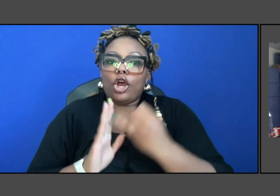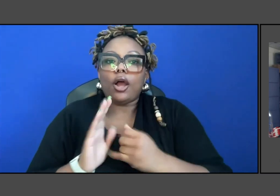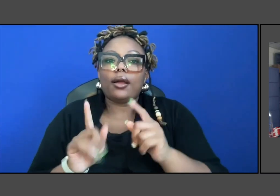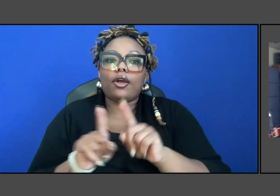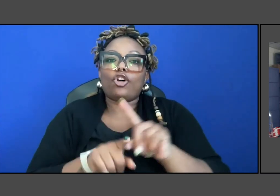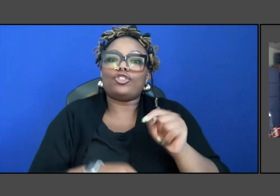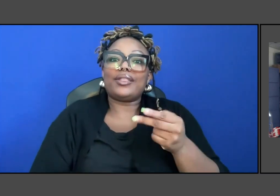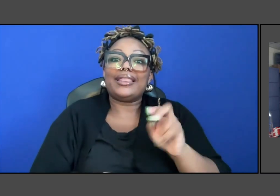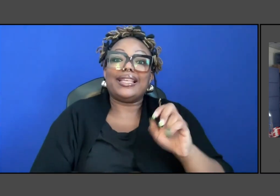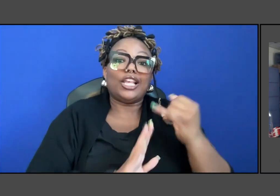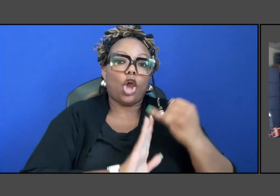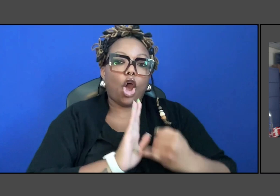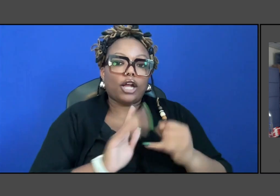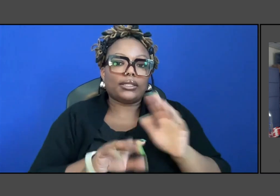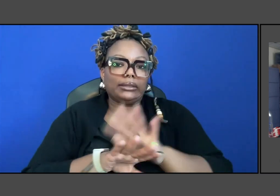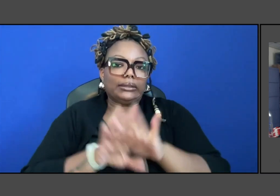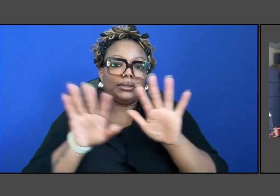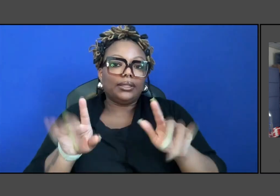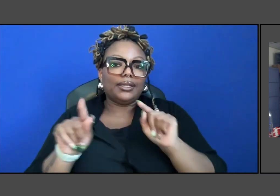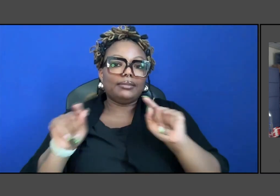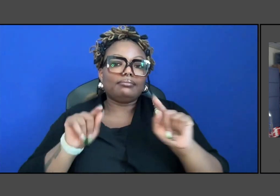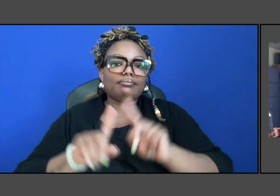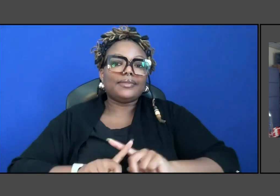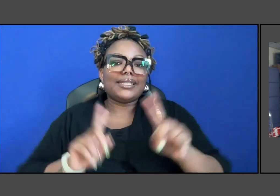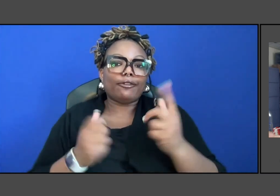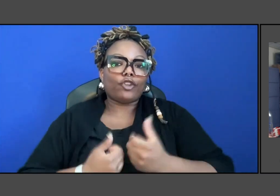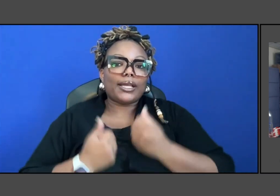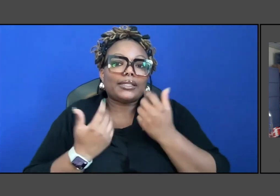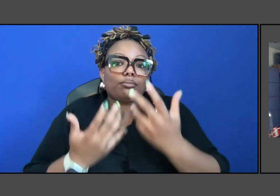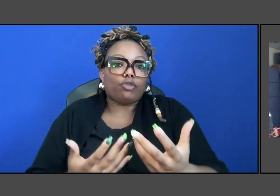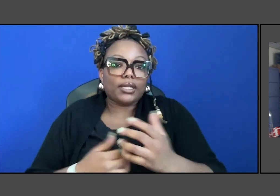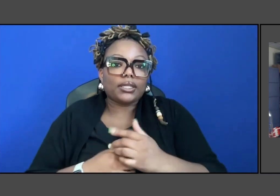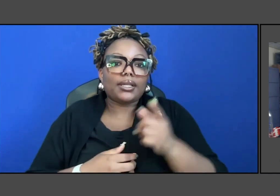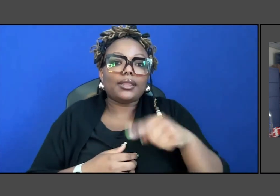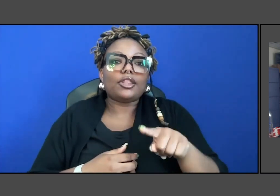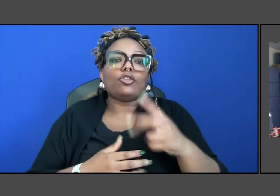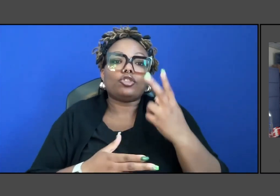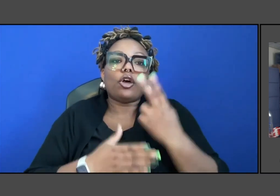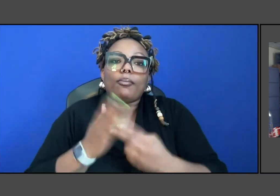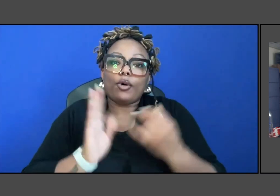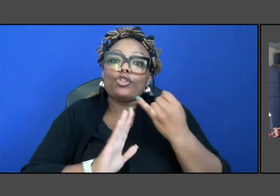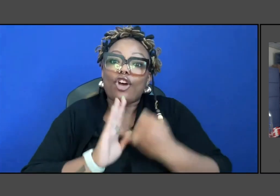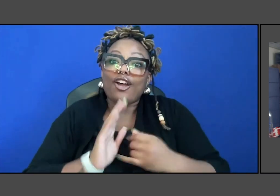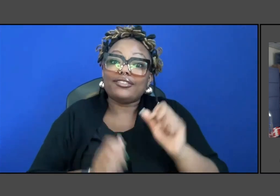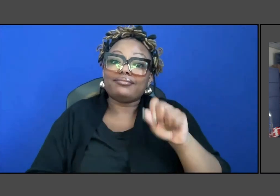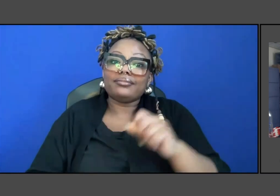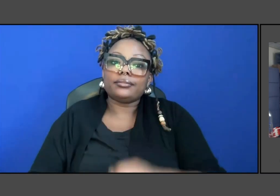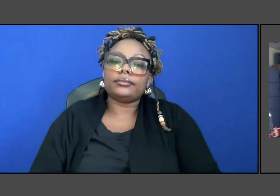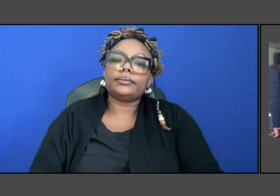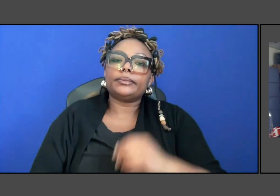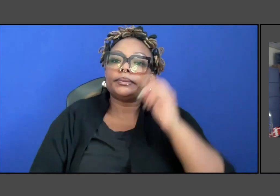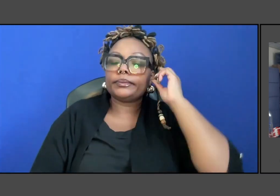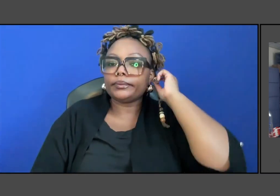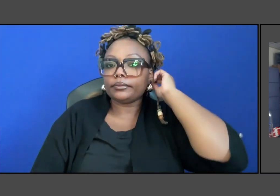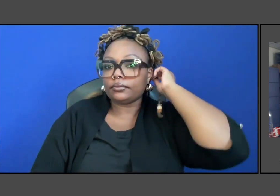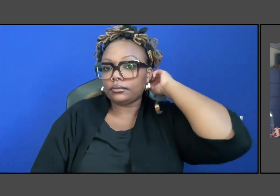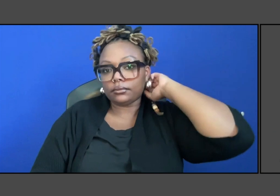they're different expressions. They're actually considered both art forms. Yeah, thank